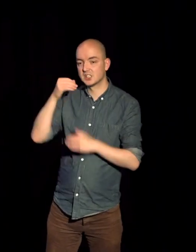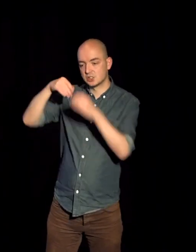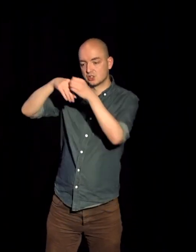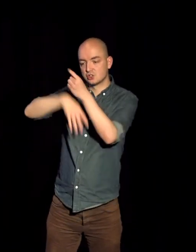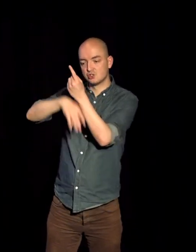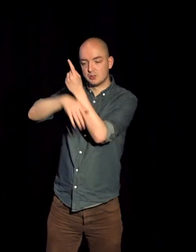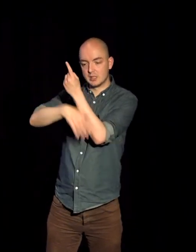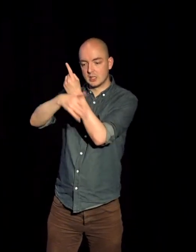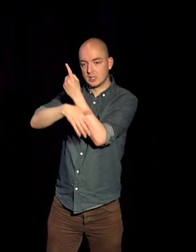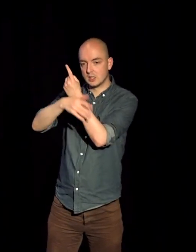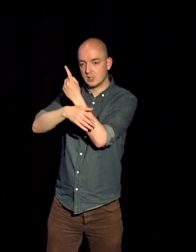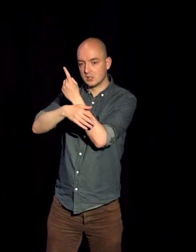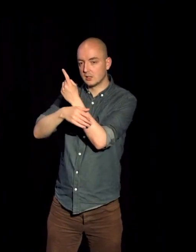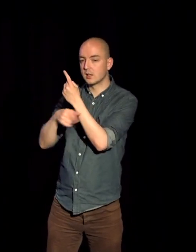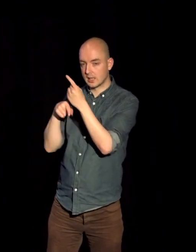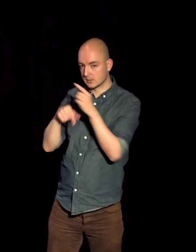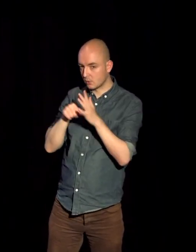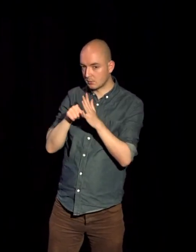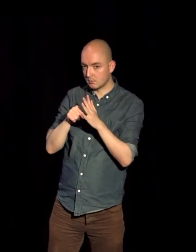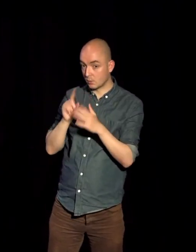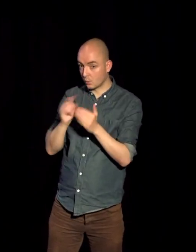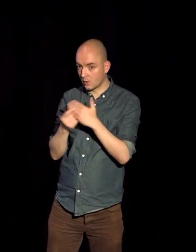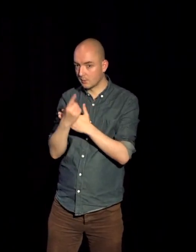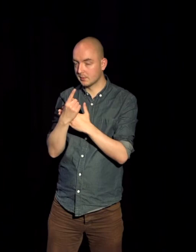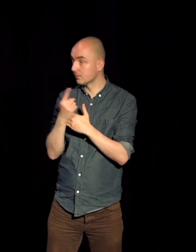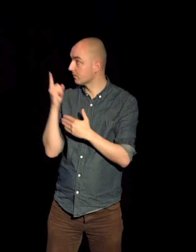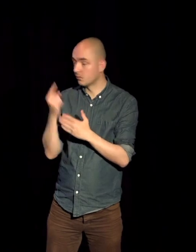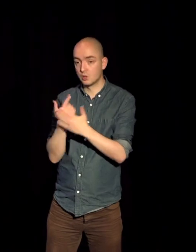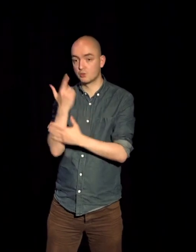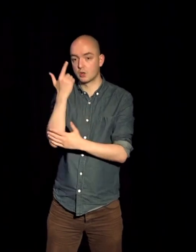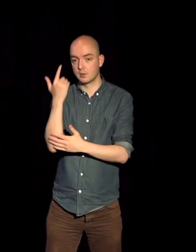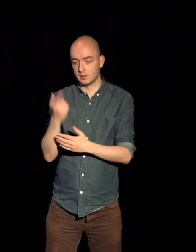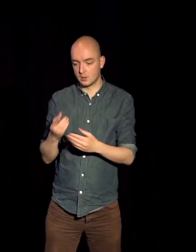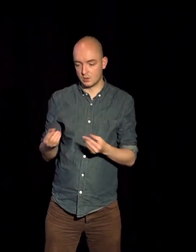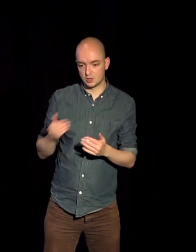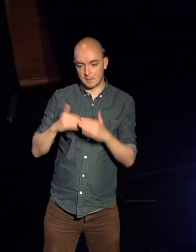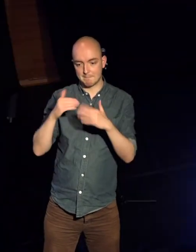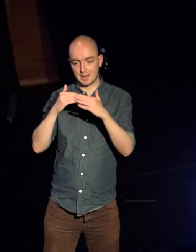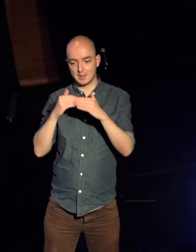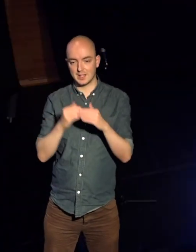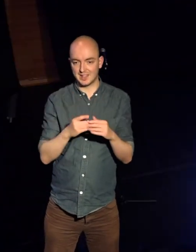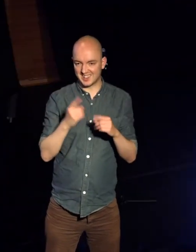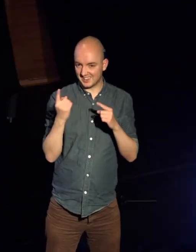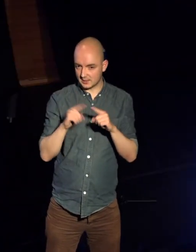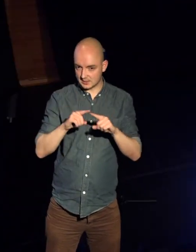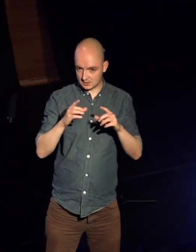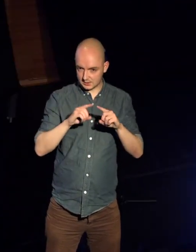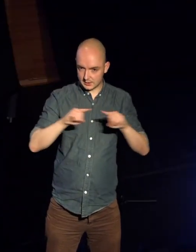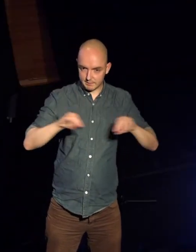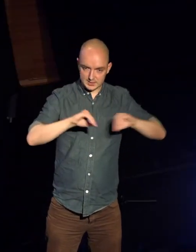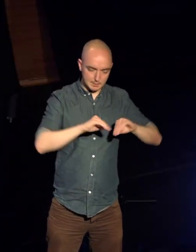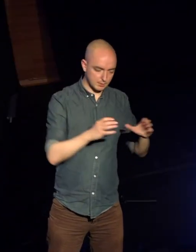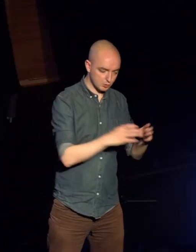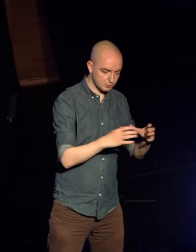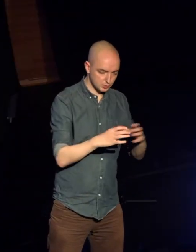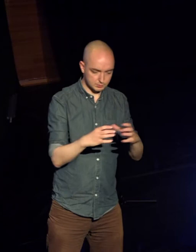tank, okay? And what has happened, this thing was built in segments, so they have to join the segments up, and they join them up with a big kind of rubber rings,